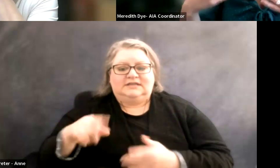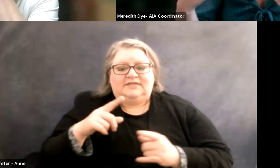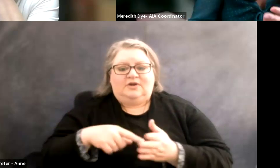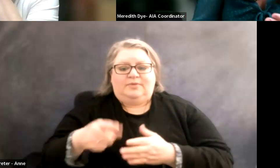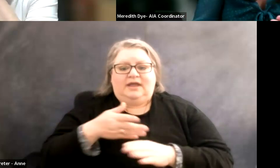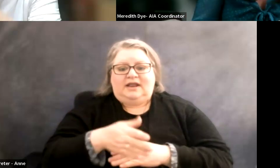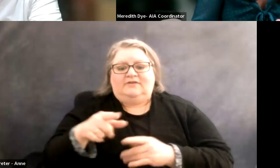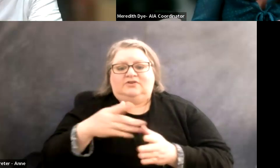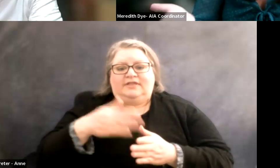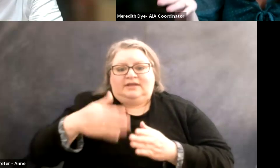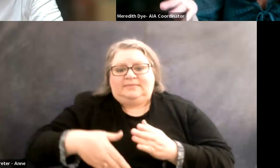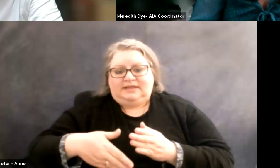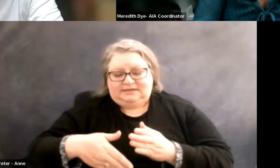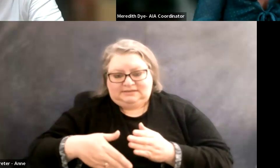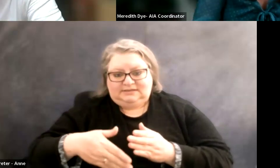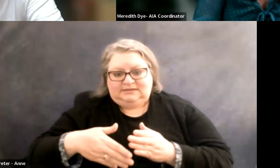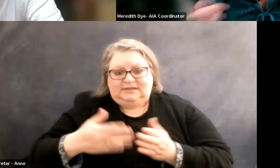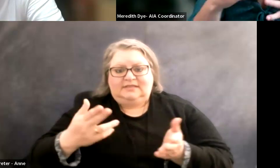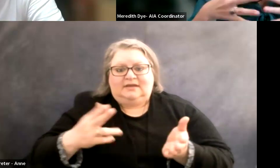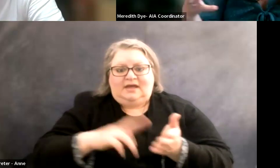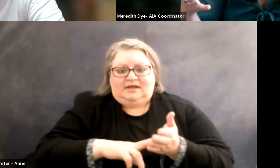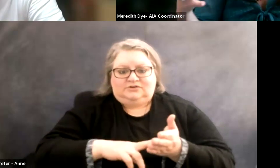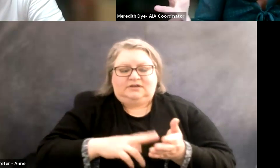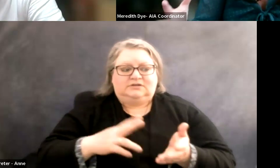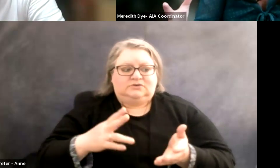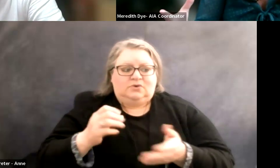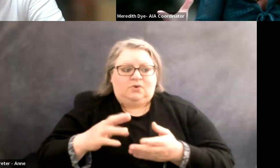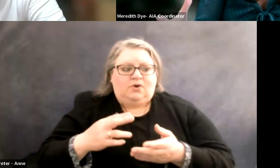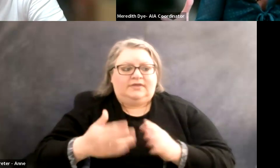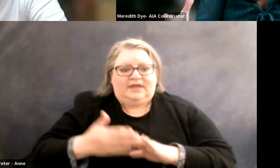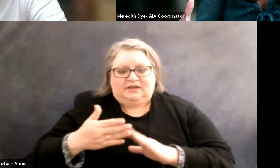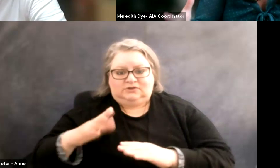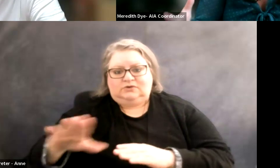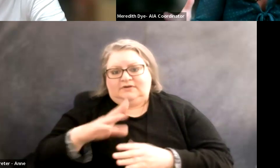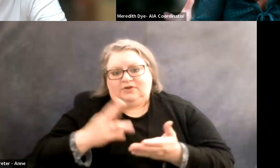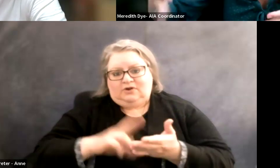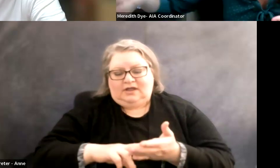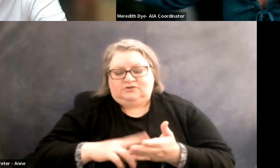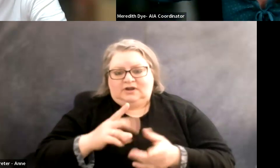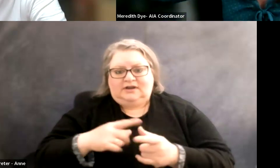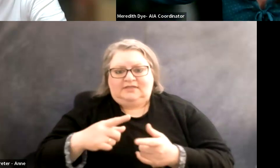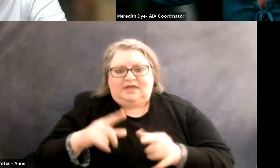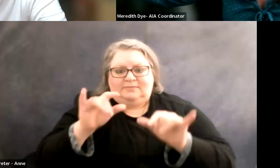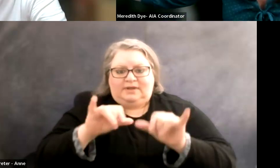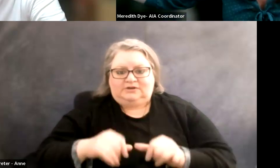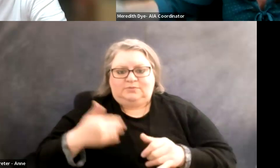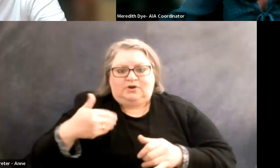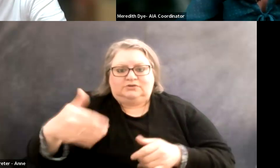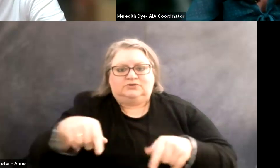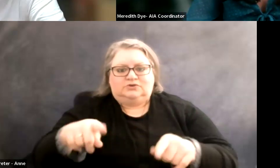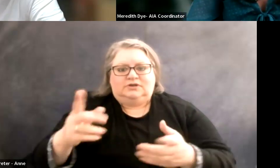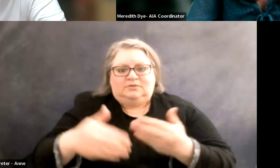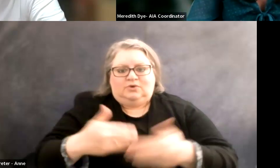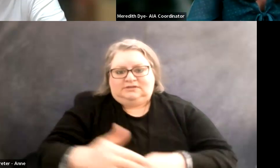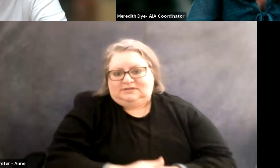paid after they complete their contract or the execution of their contract and benchmarks throughout the